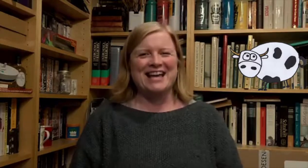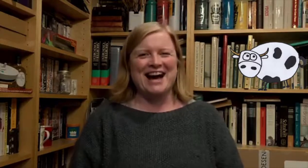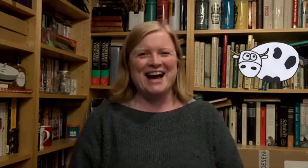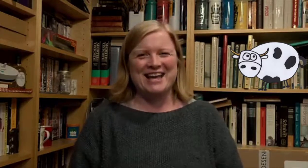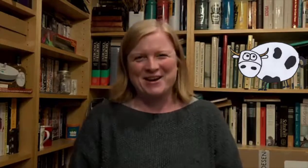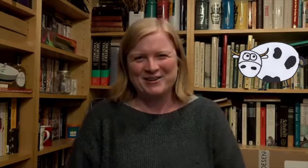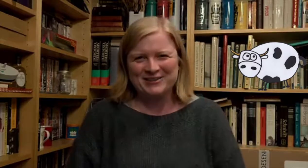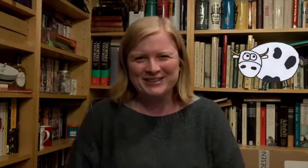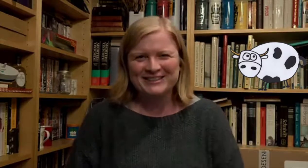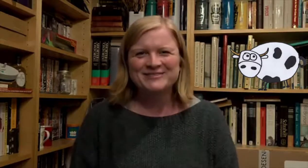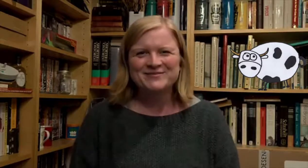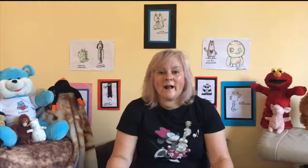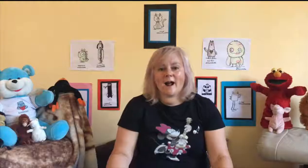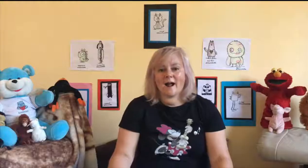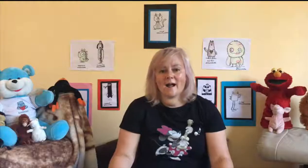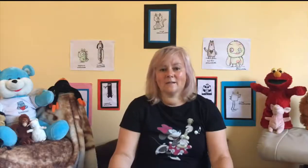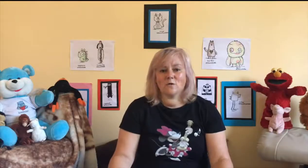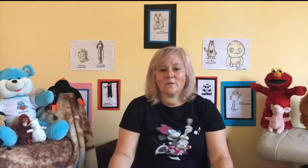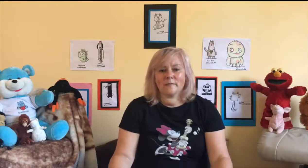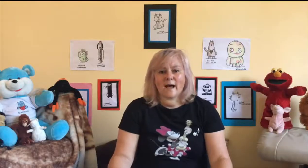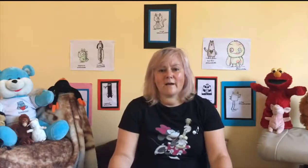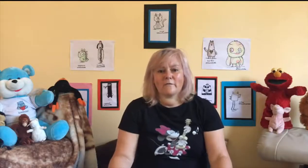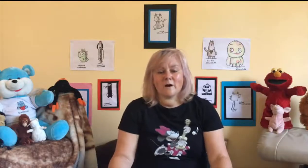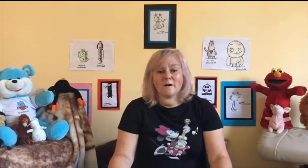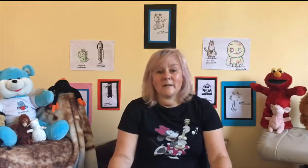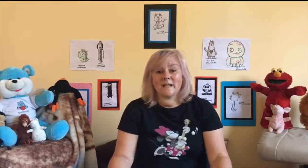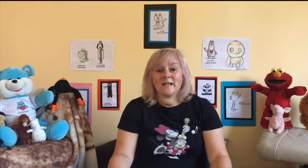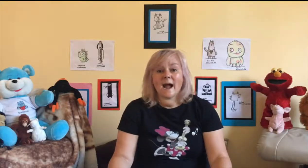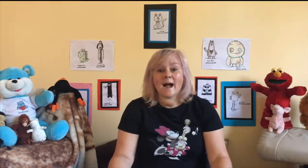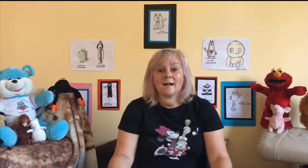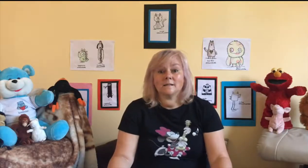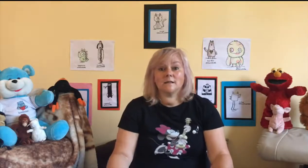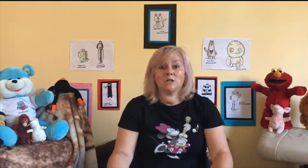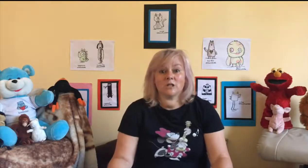E-I-E-I-O. And on that farm he had a sheep,